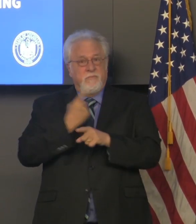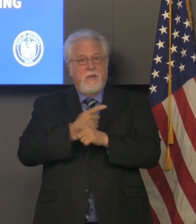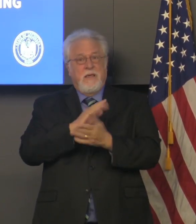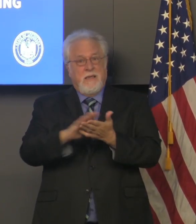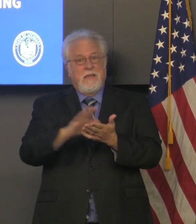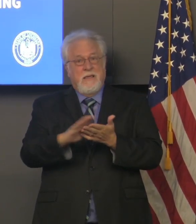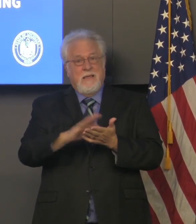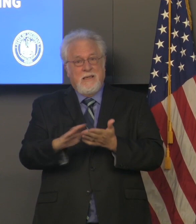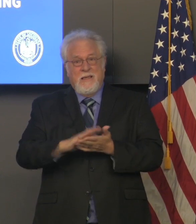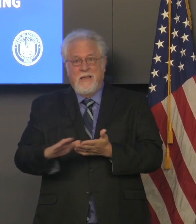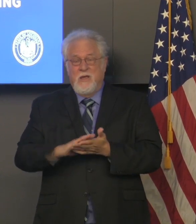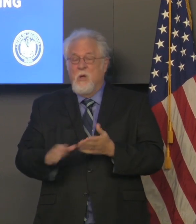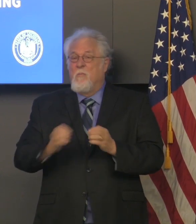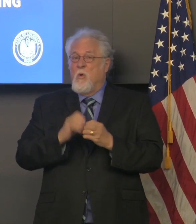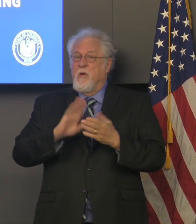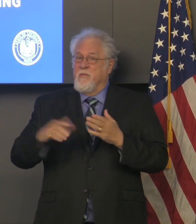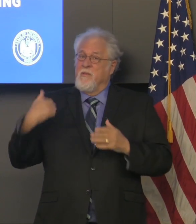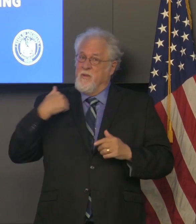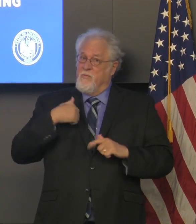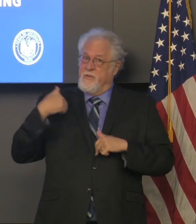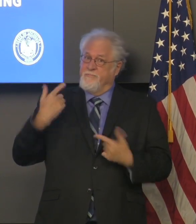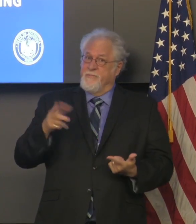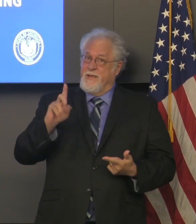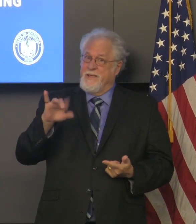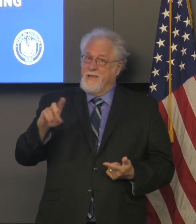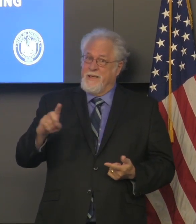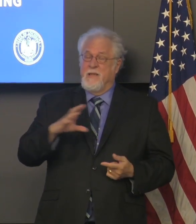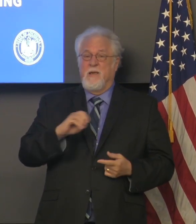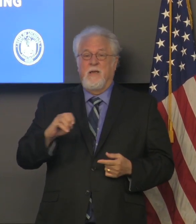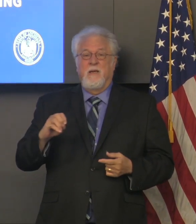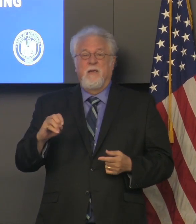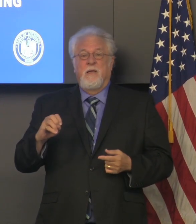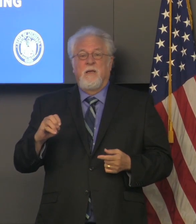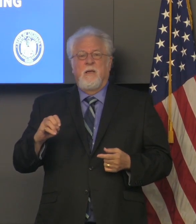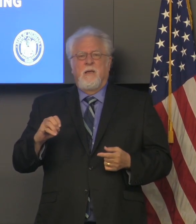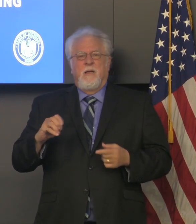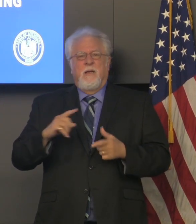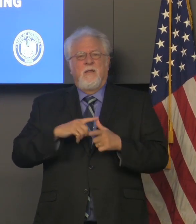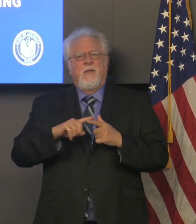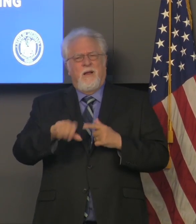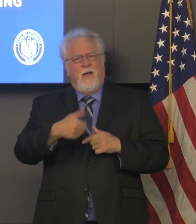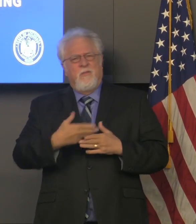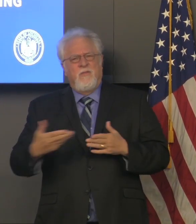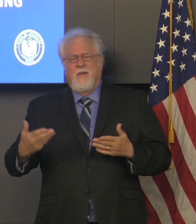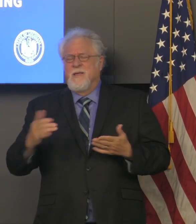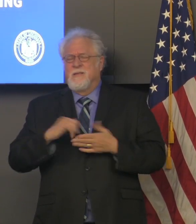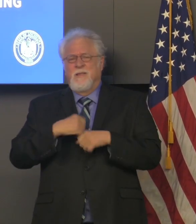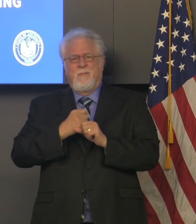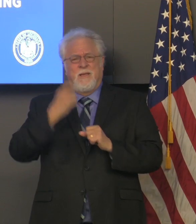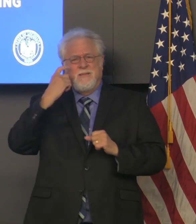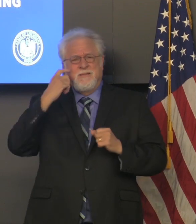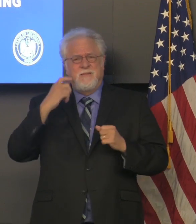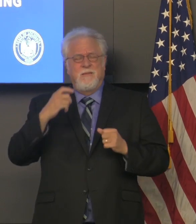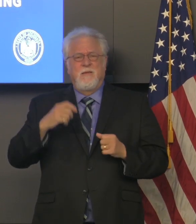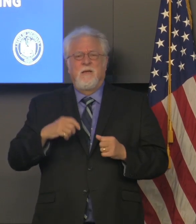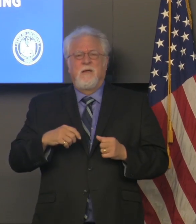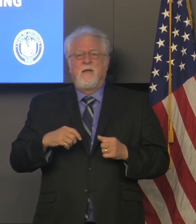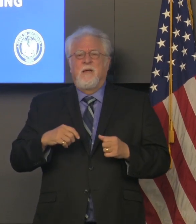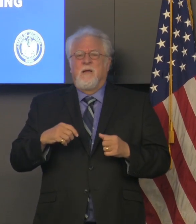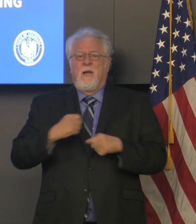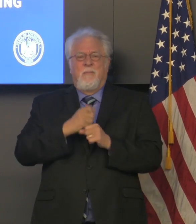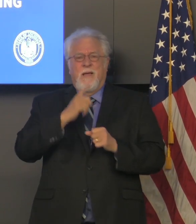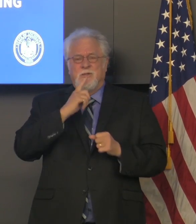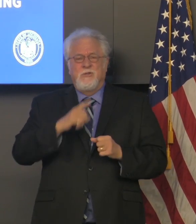surfaces. I mean, much more than we've done in the past and so forth. And there's some other things that just make a lot of sense. Make sure that